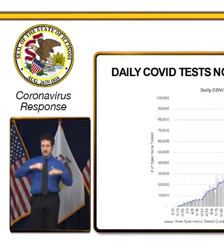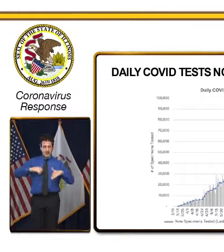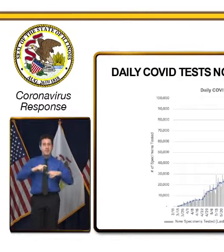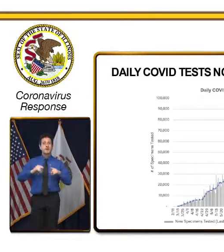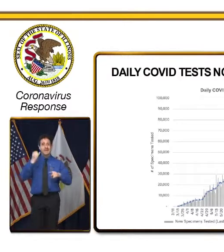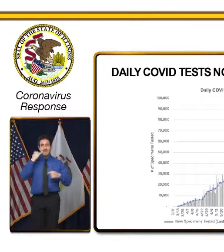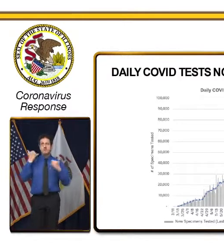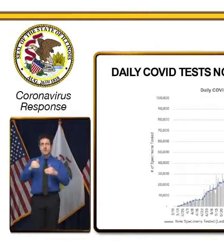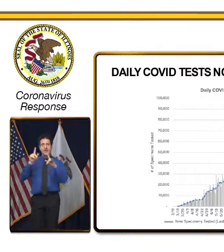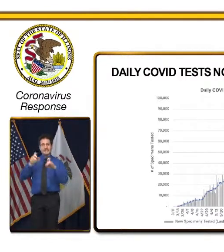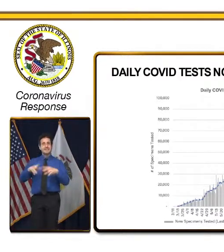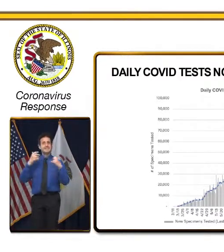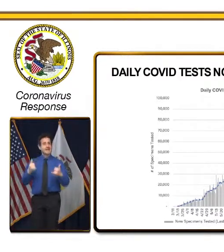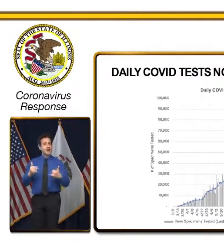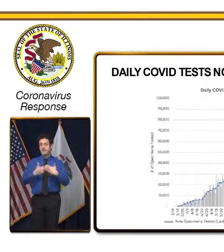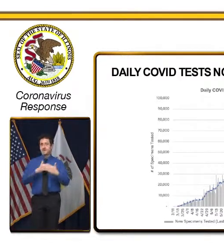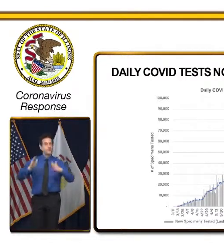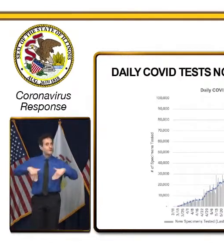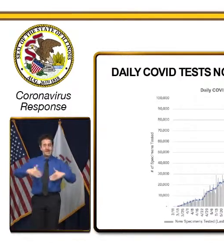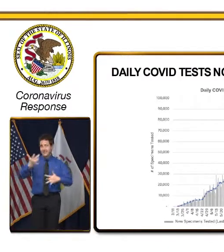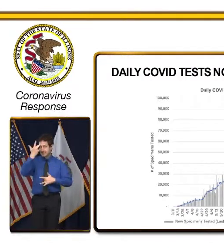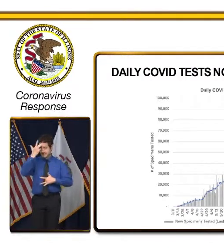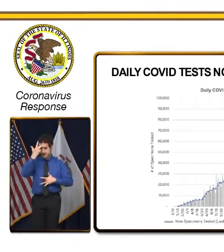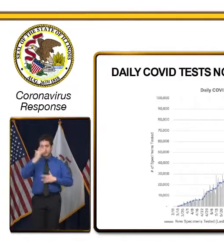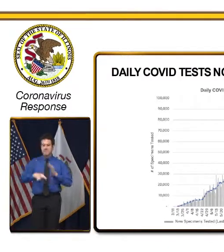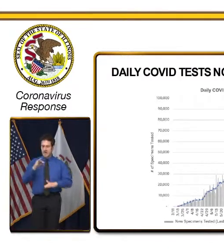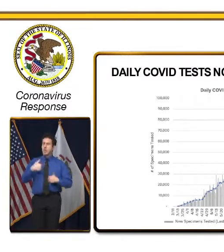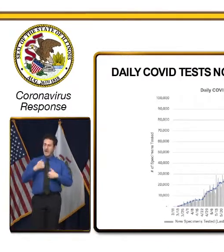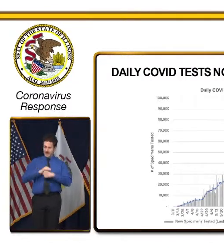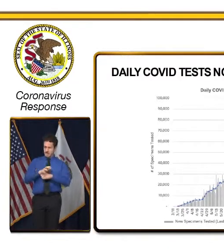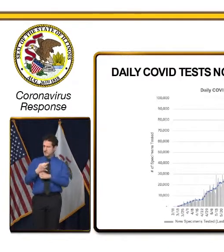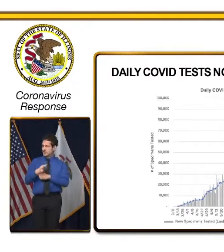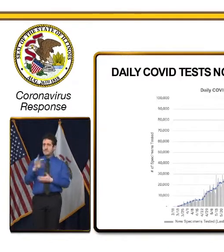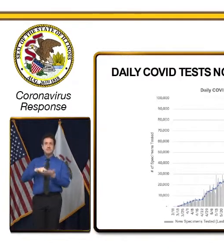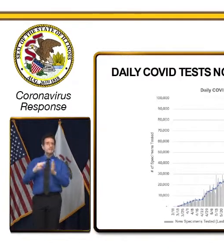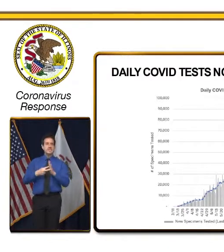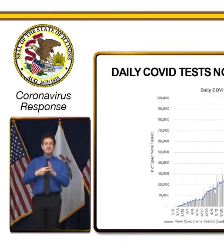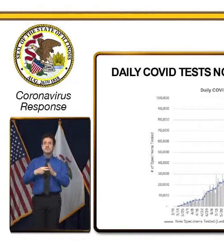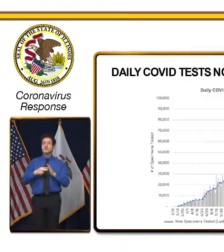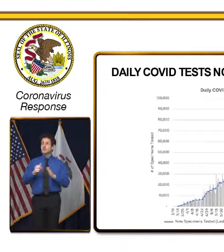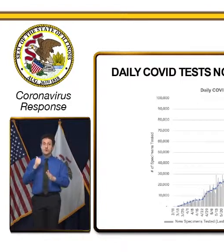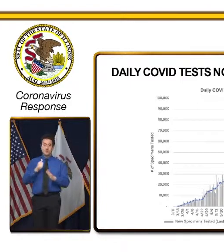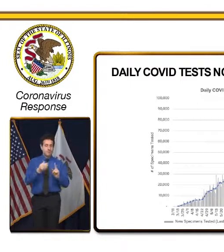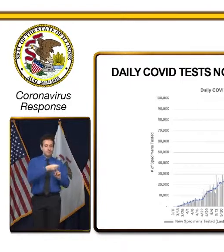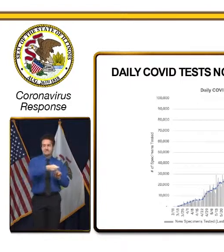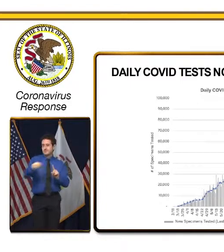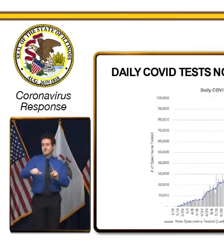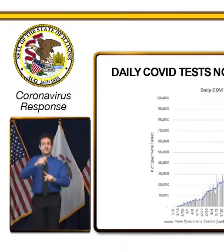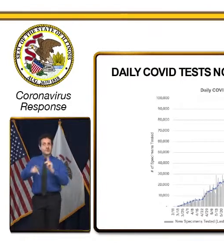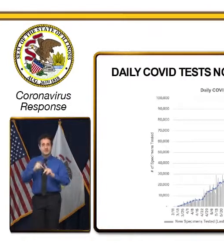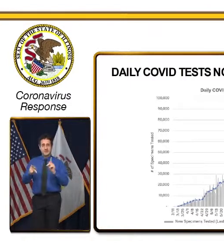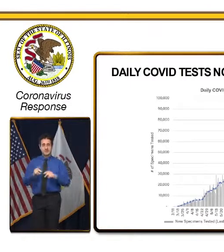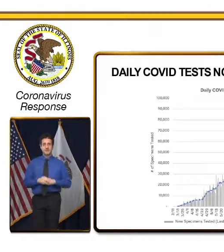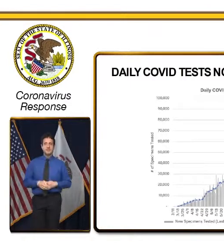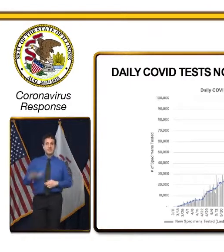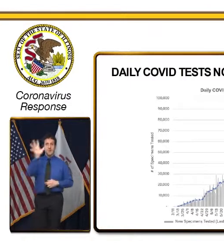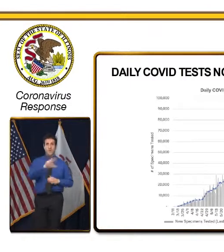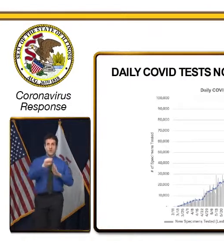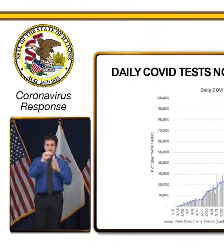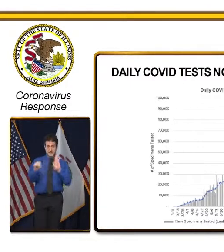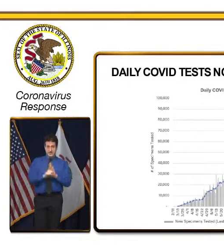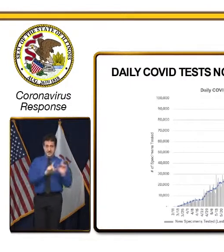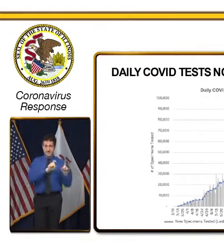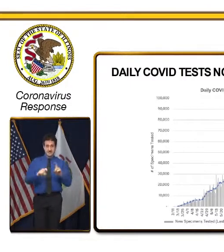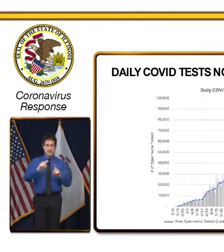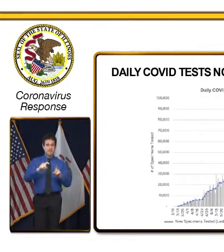to your friends, or your coworkers. Across the state, our regional test positivity rates continue to reach